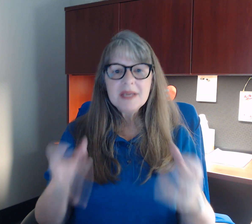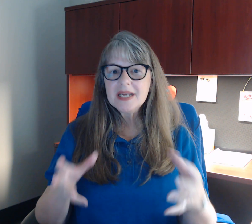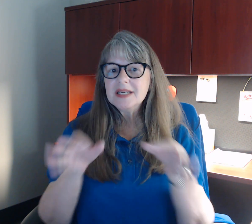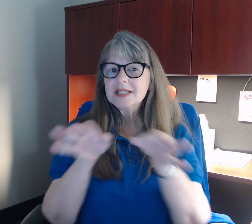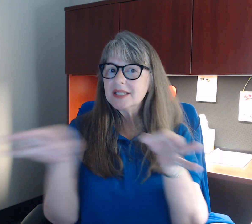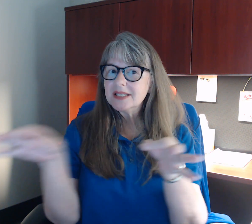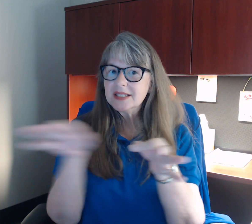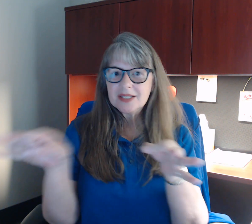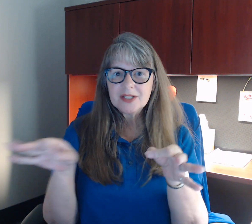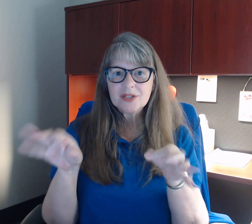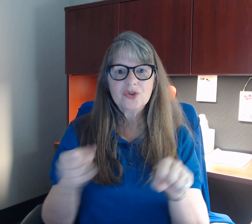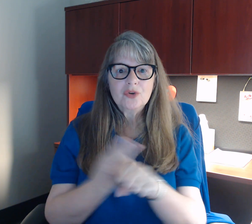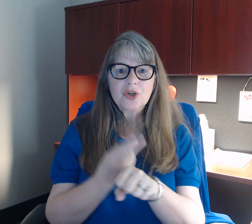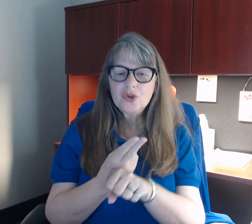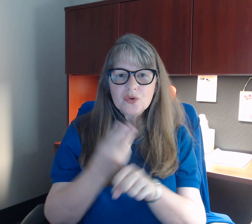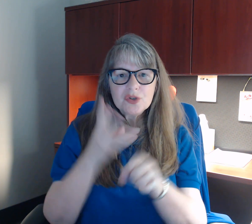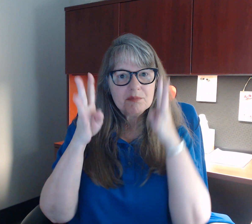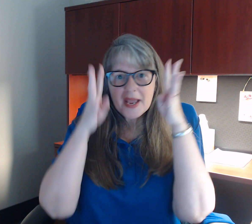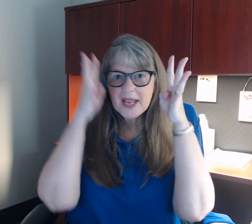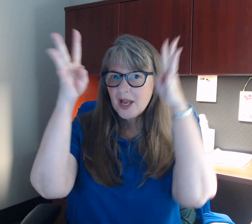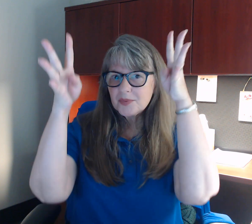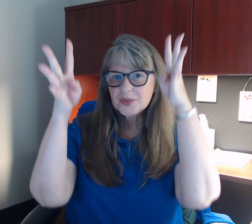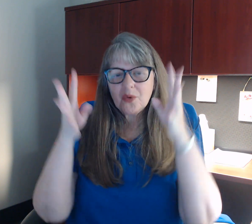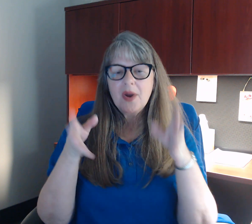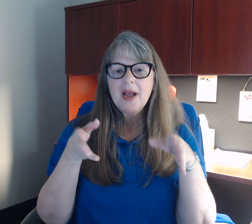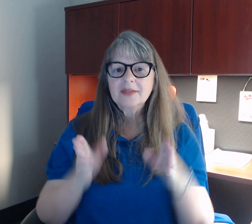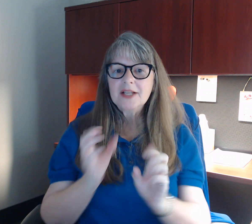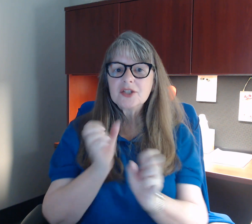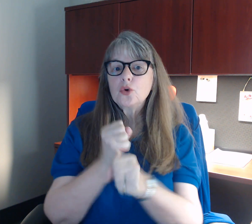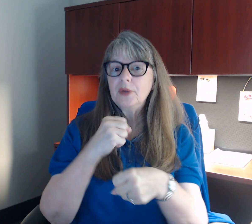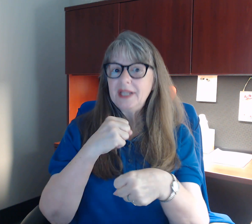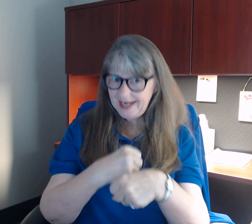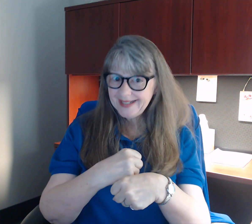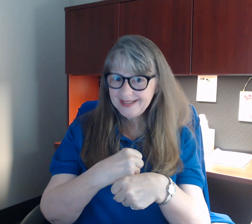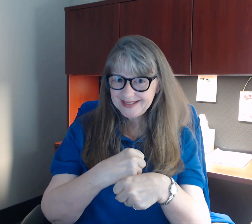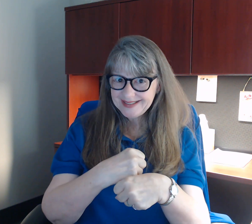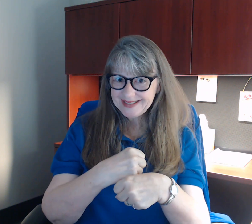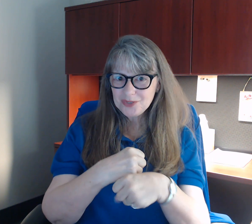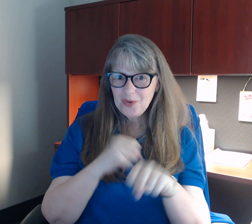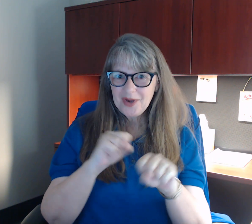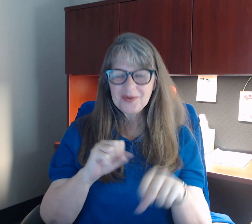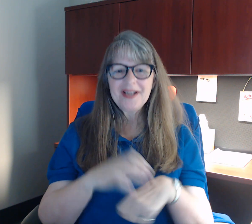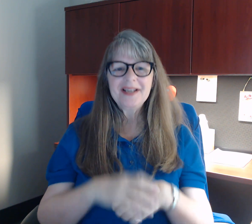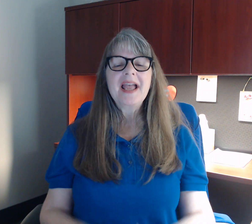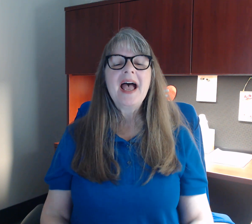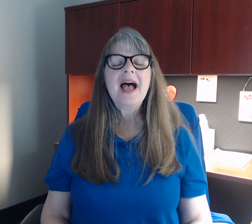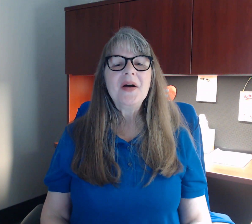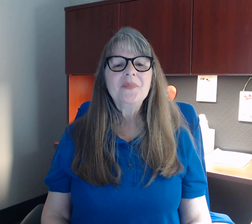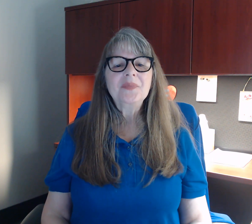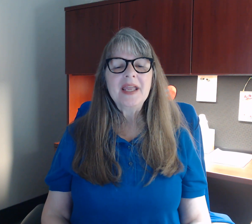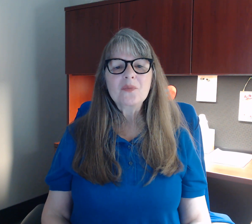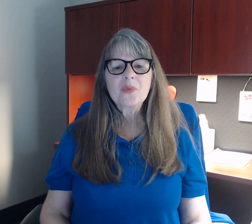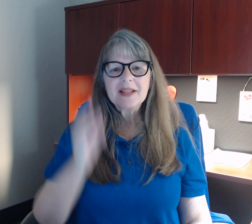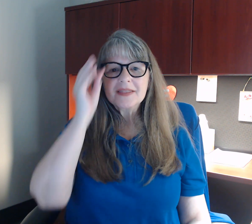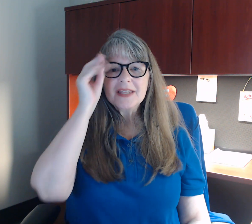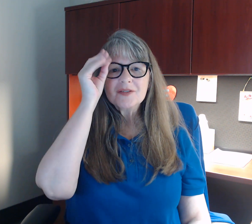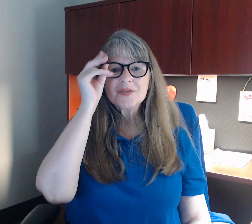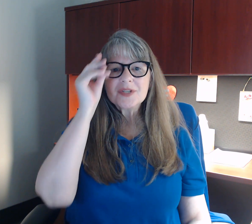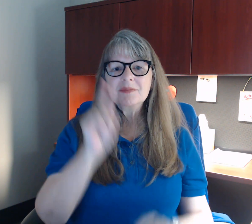many sentences that you can use and make up. So let's create it. That's one, right? And when I think of some